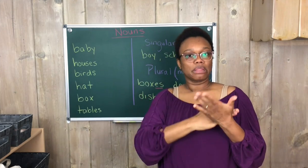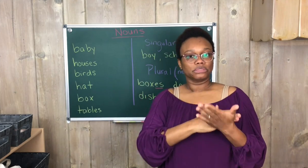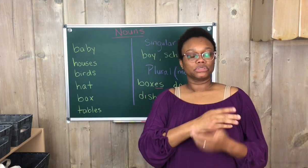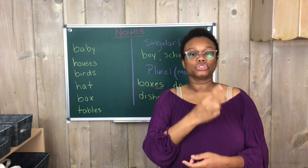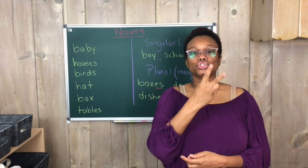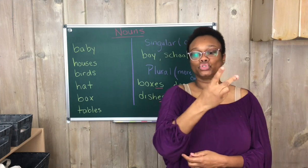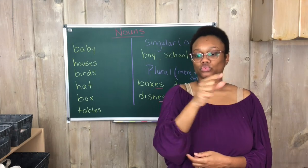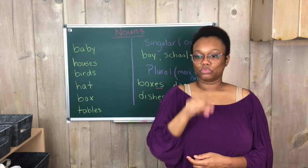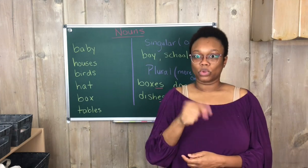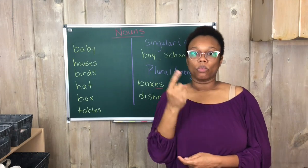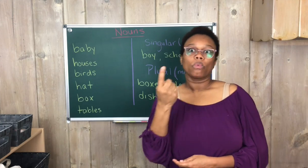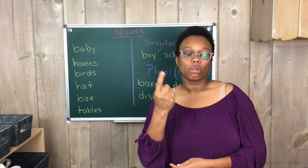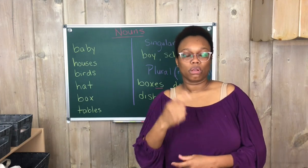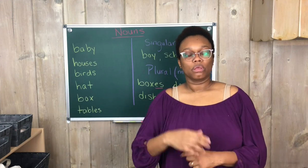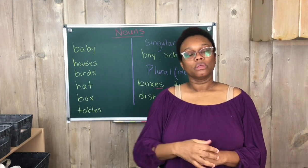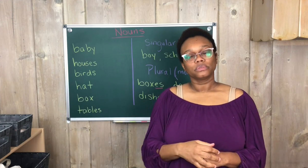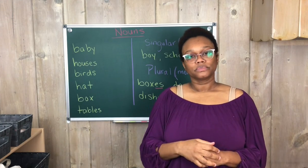name is Nouns 2.1.